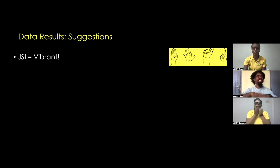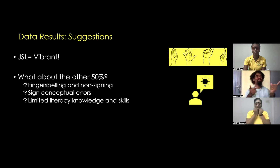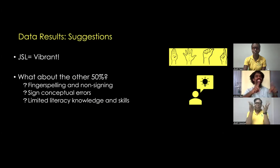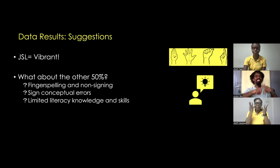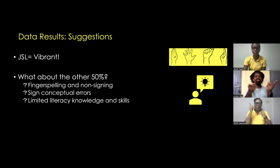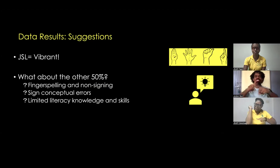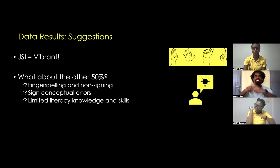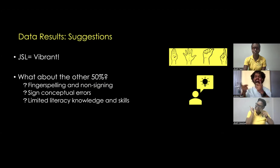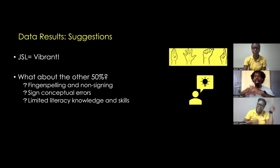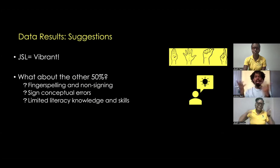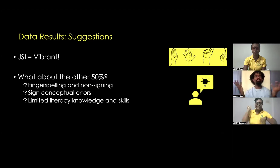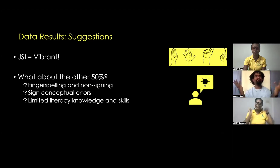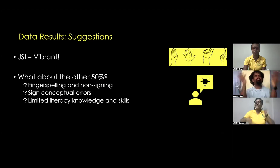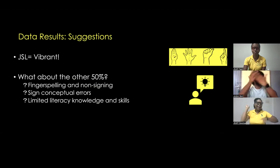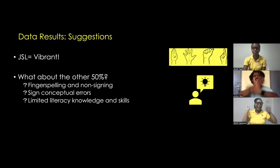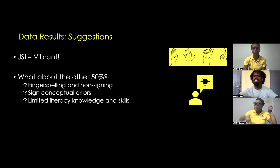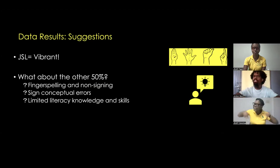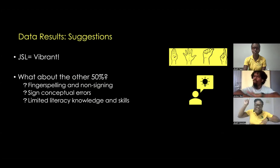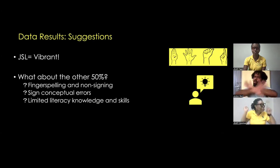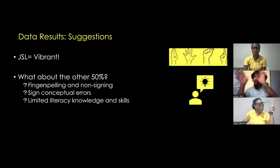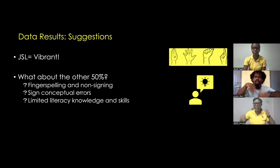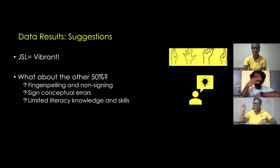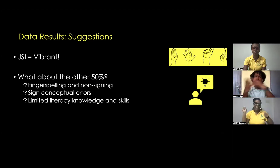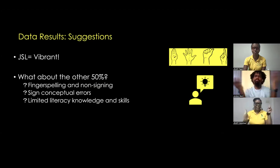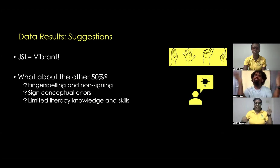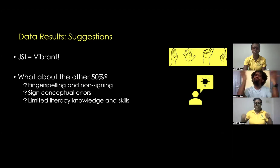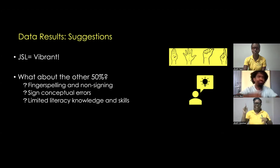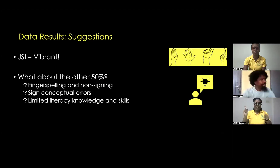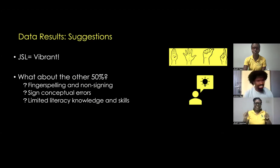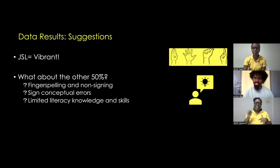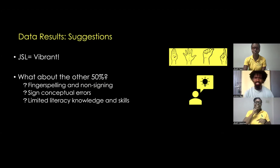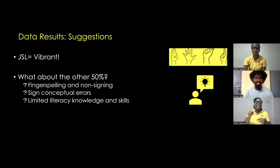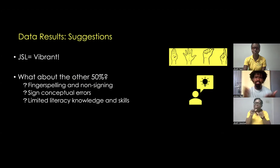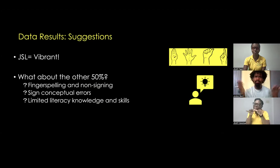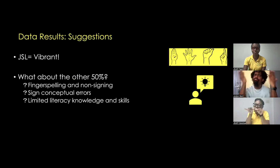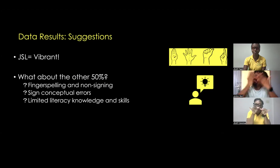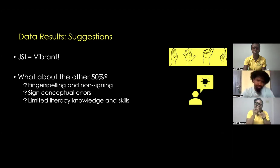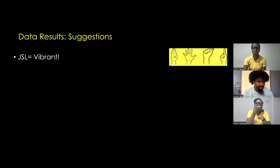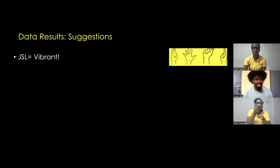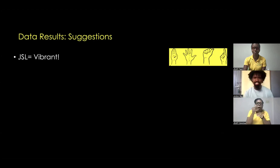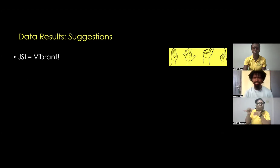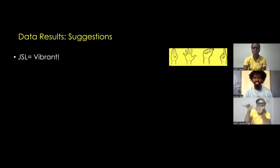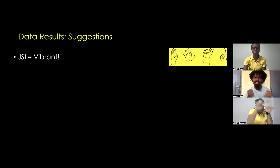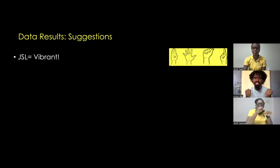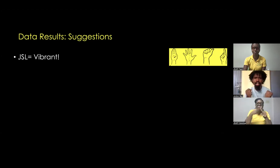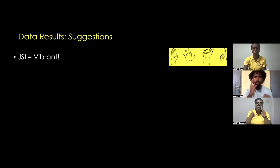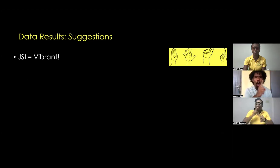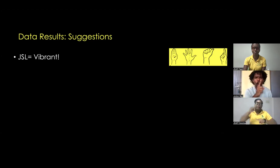There are several variations. Variations is a beautiful thing. It's vibrant. GSL is vibrant. It's not, there are a